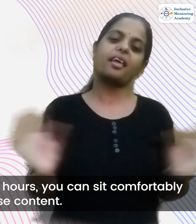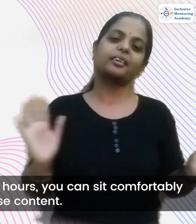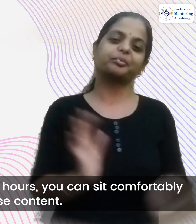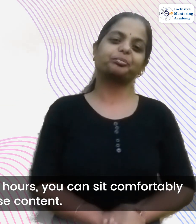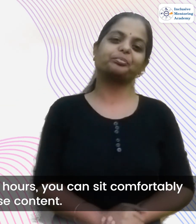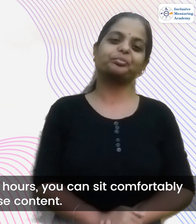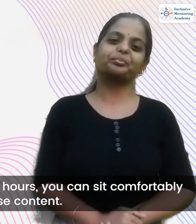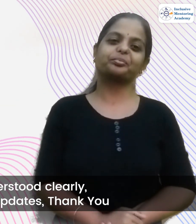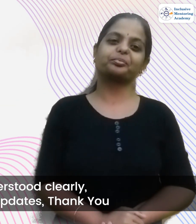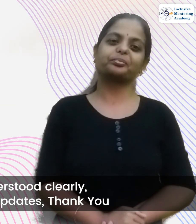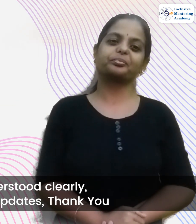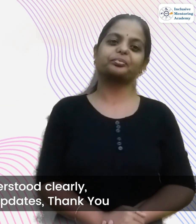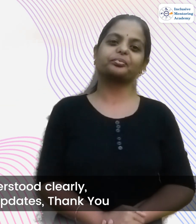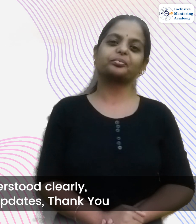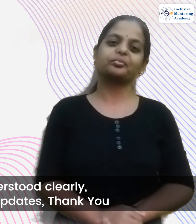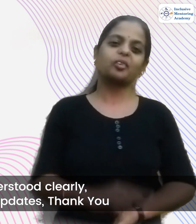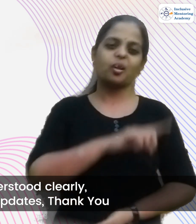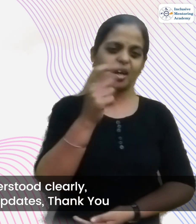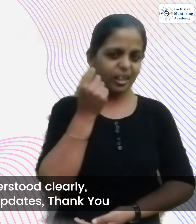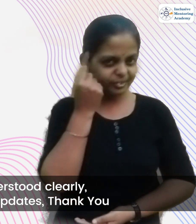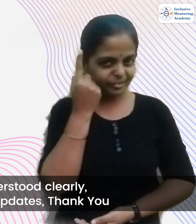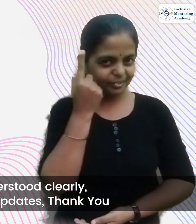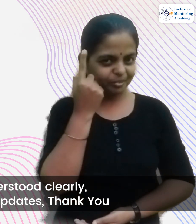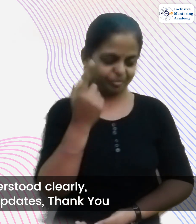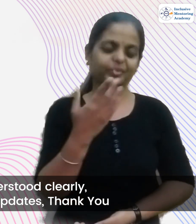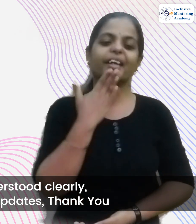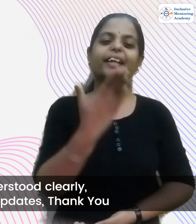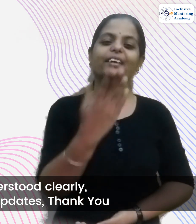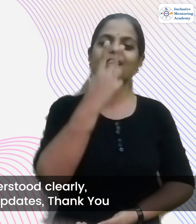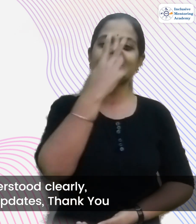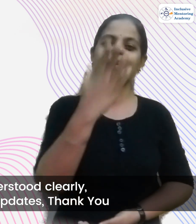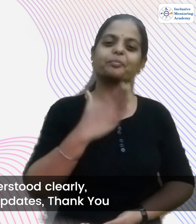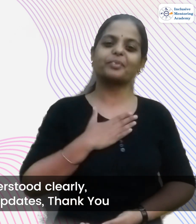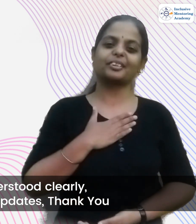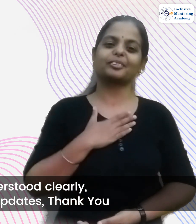Hope you all understood clearly. Watch out for more updates. Thank you.